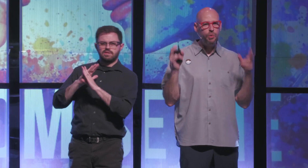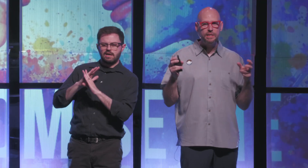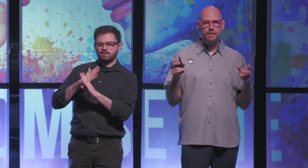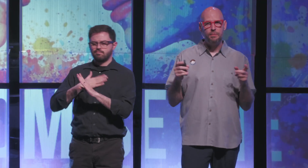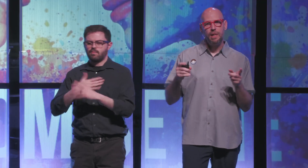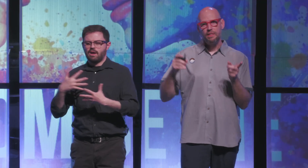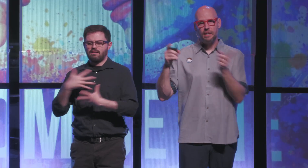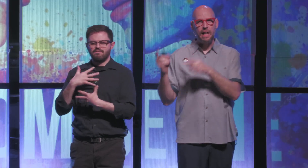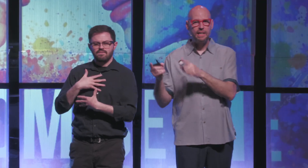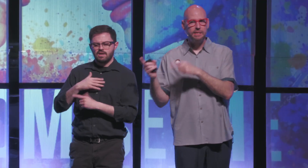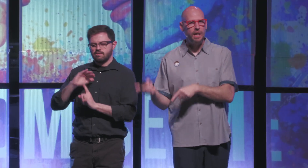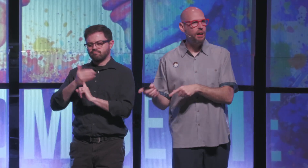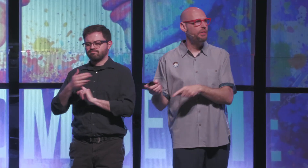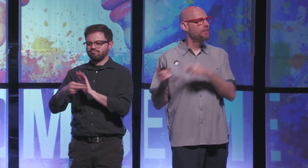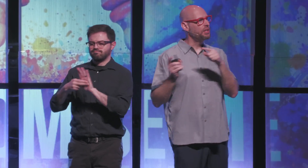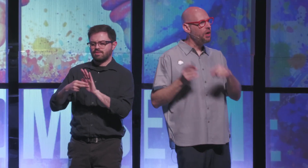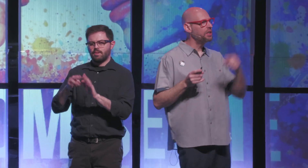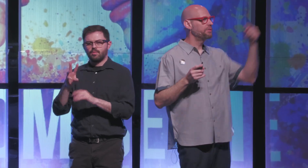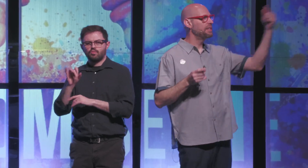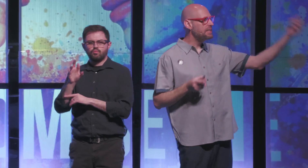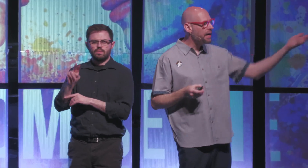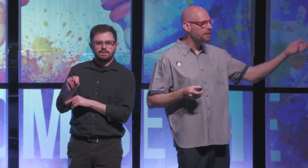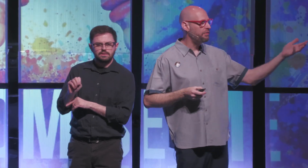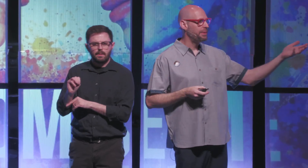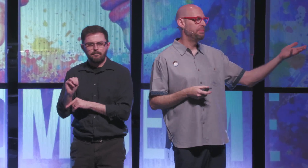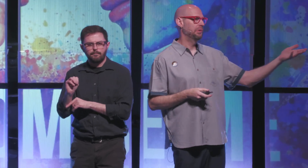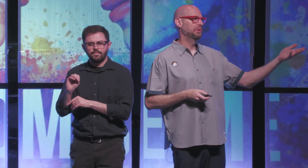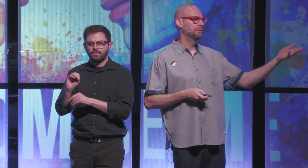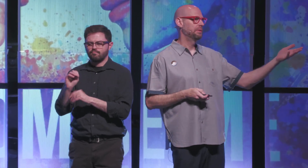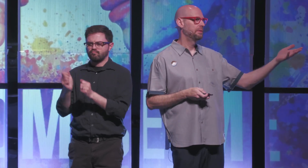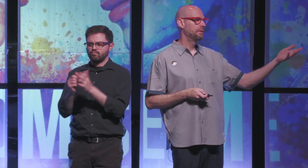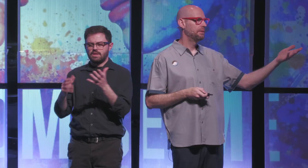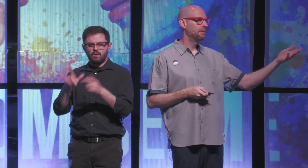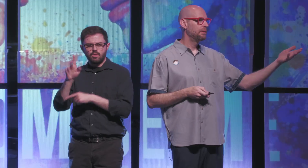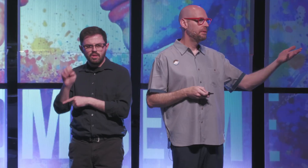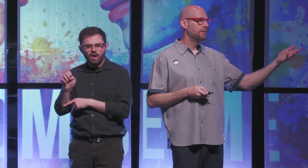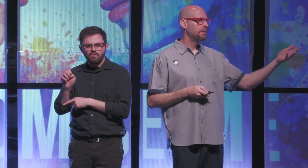idea of wisdom that lacks love, that longs for the death of people.